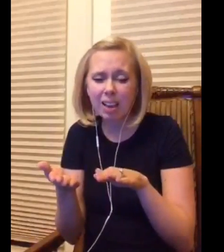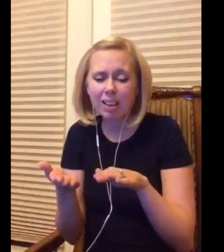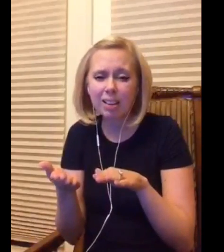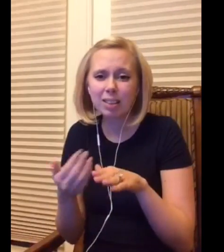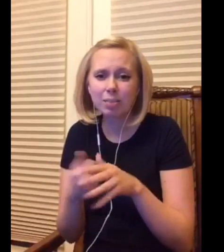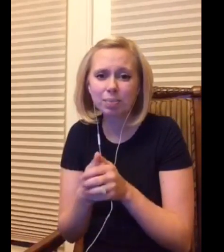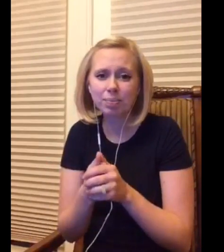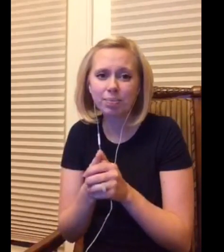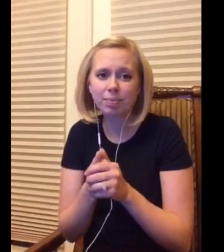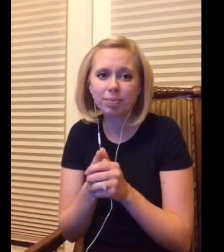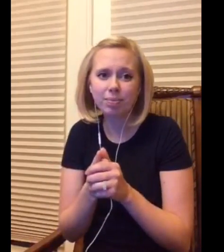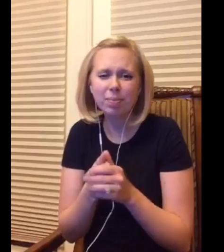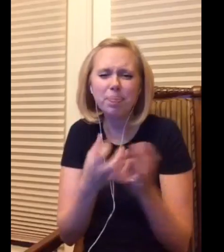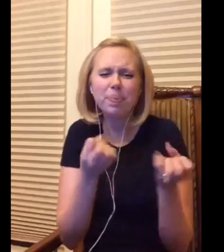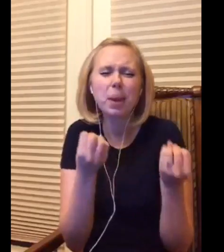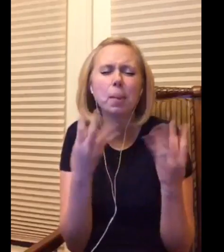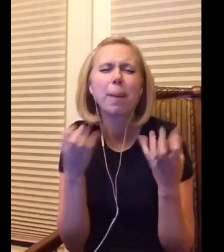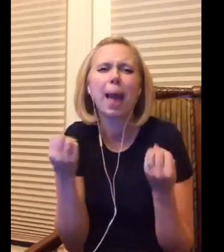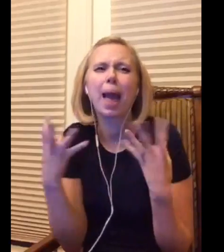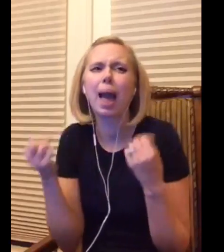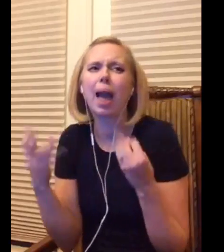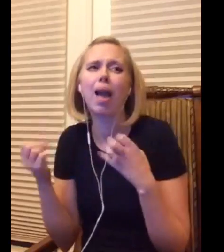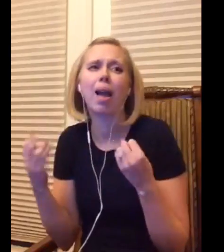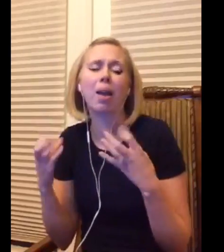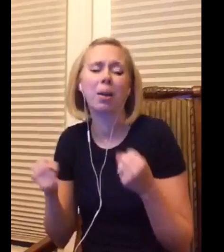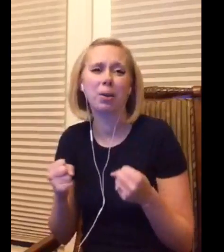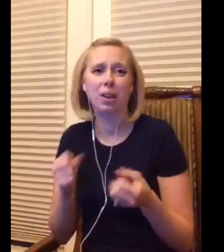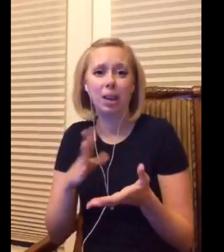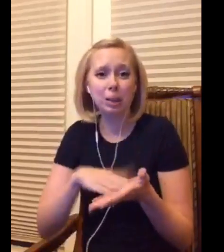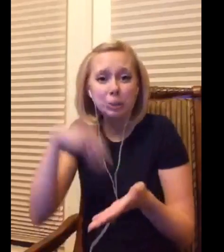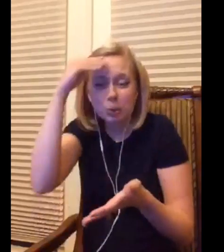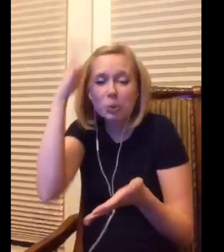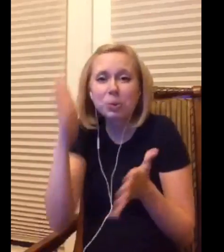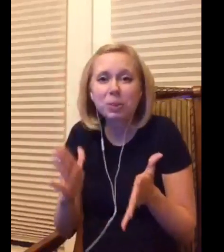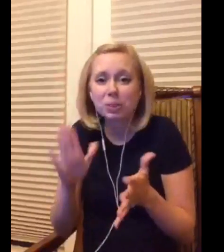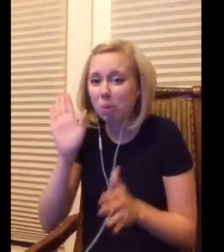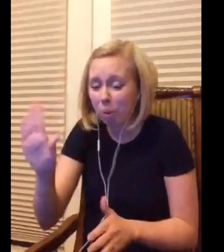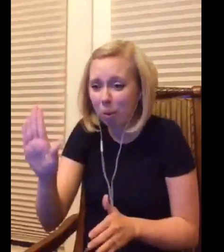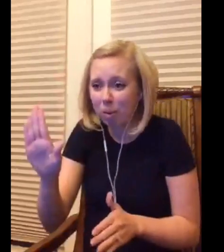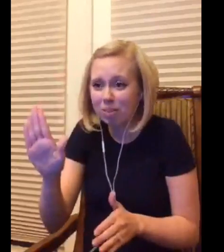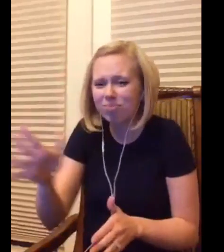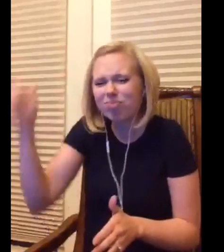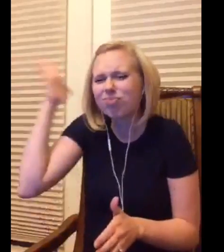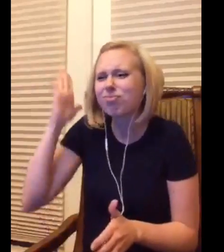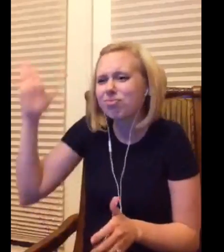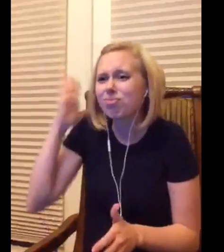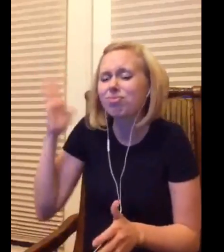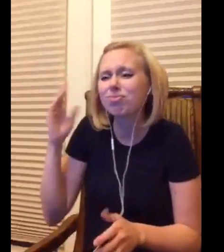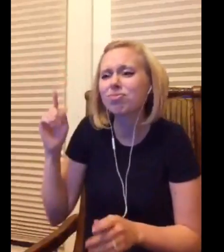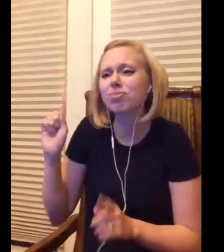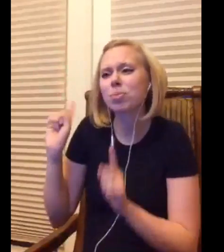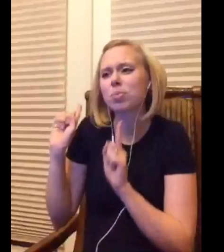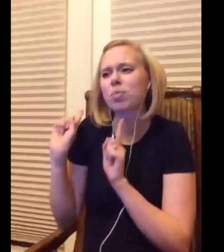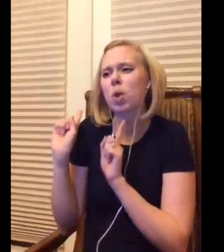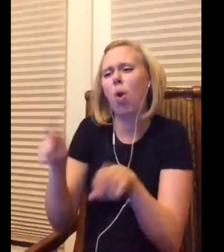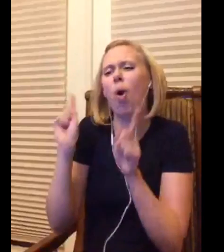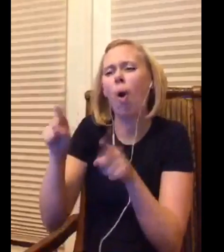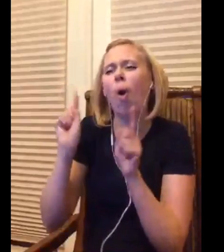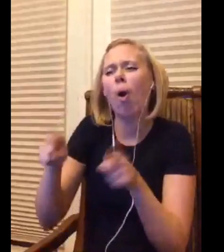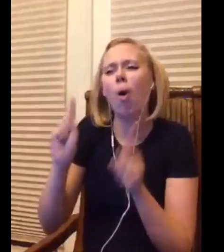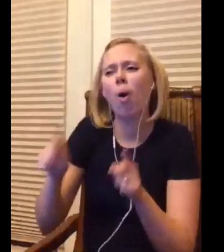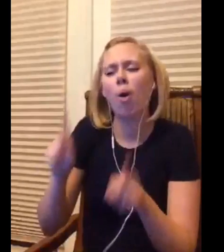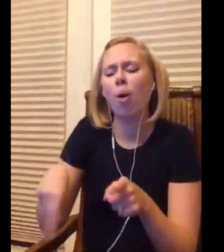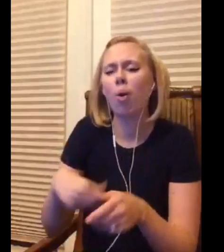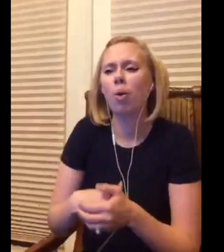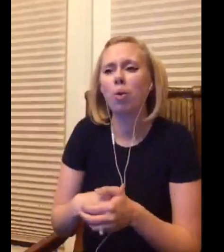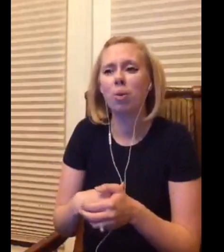my eyes, not because she was gone, but because she left a legacy of relationships that could never disappear.